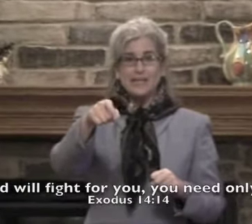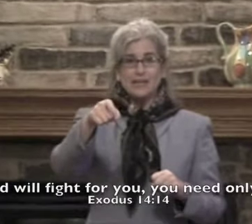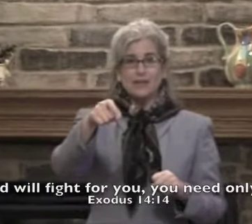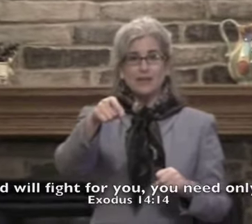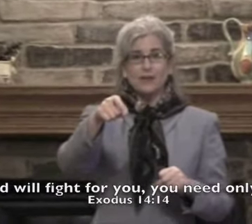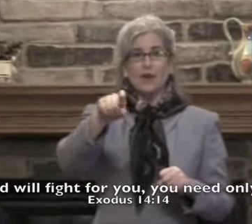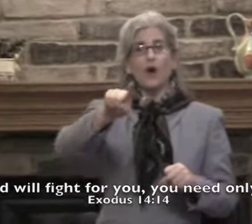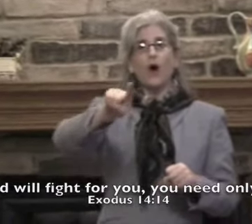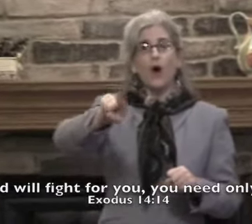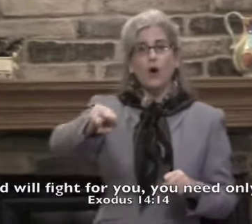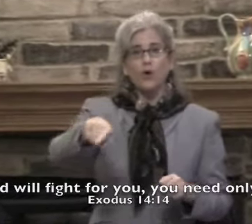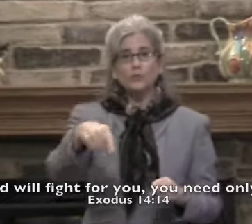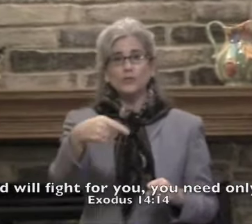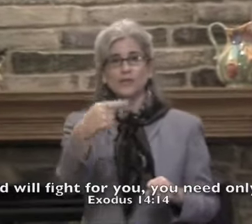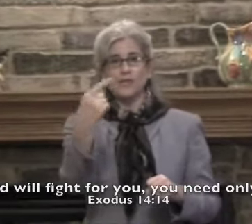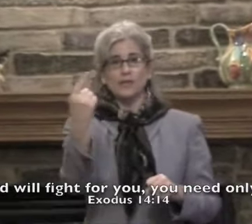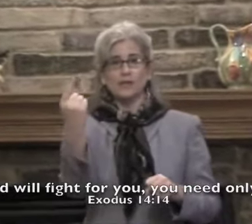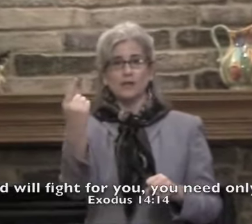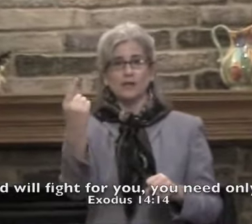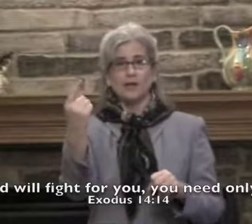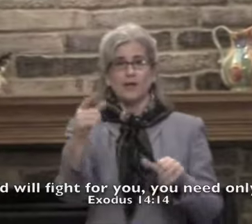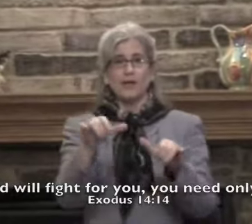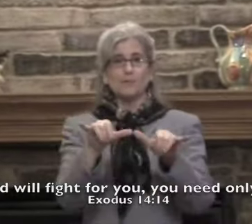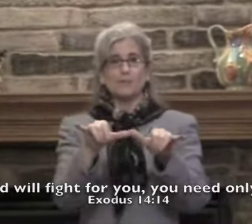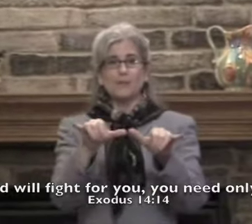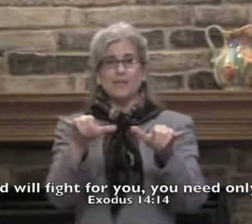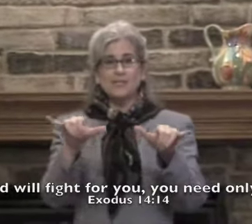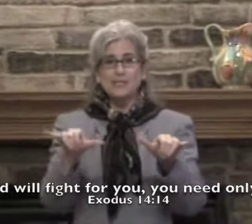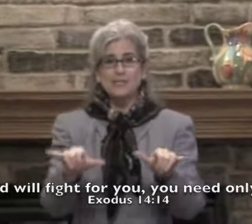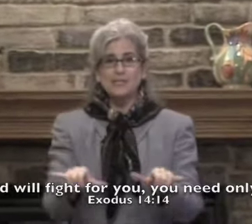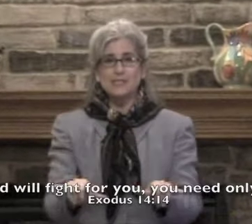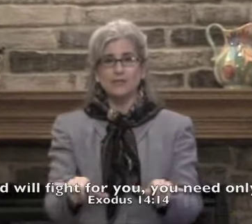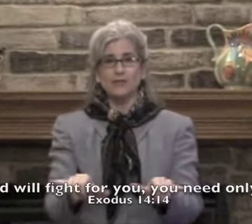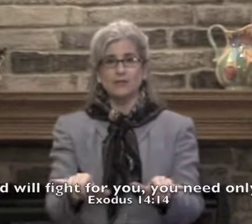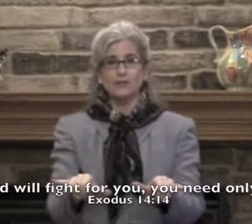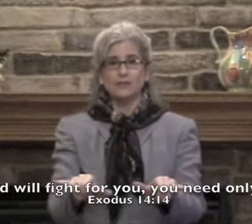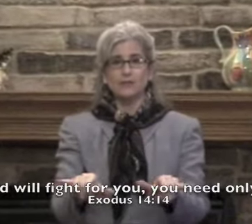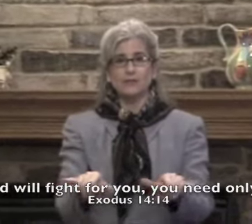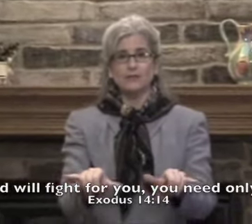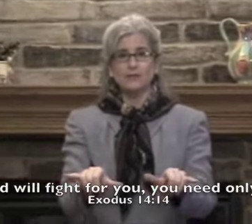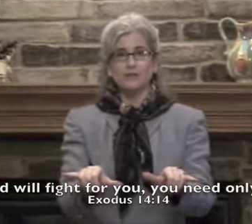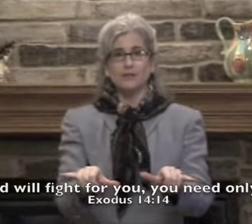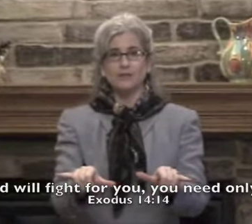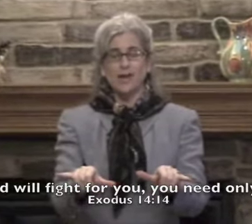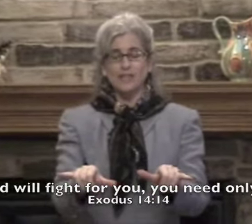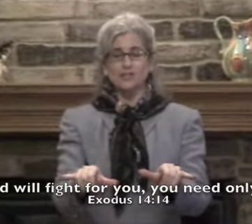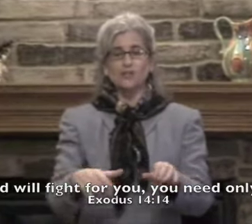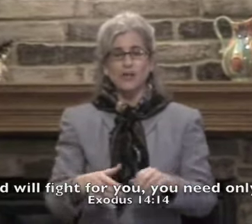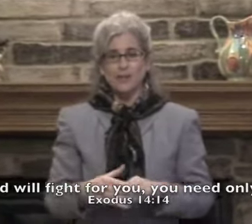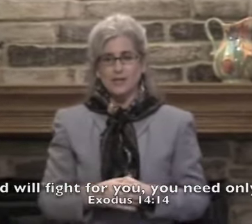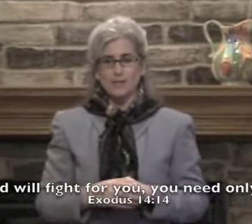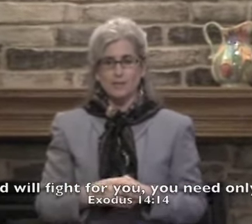only be still. Okay? Let's try that again.